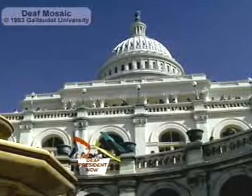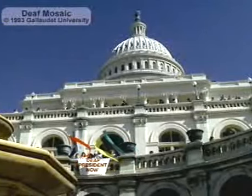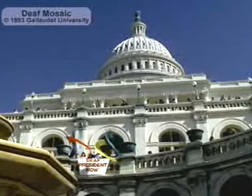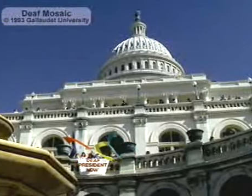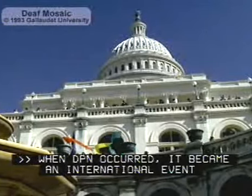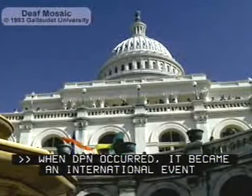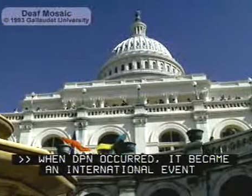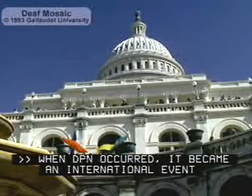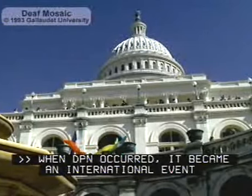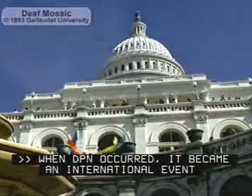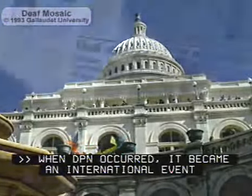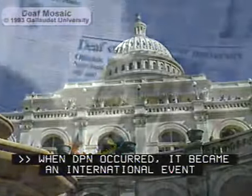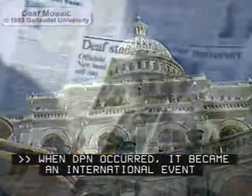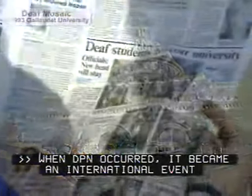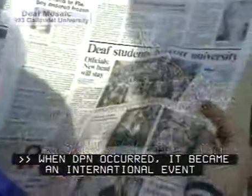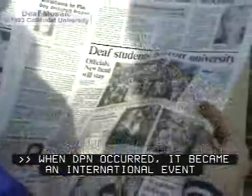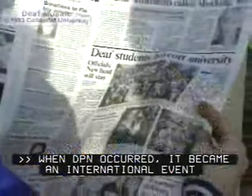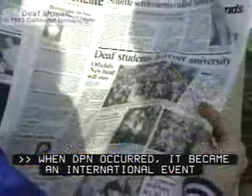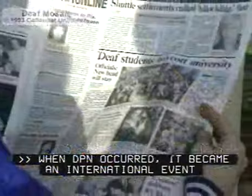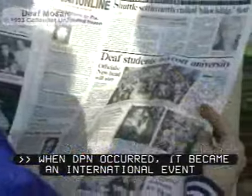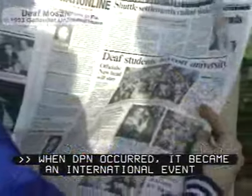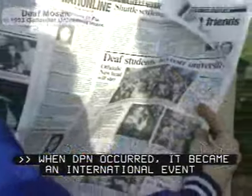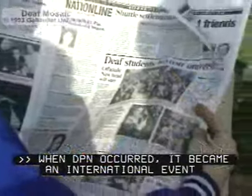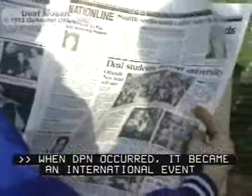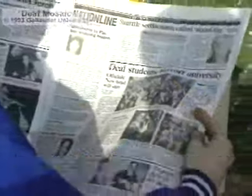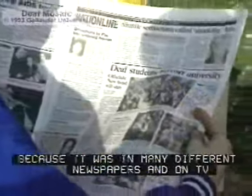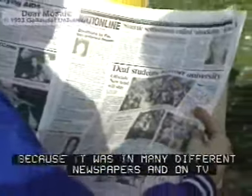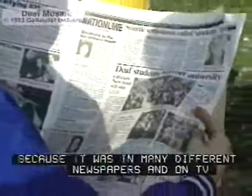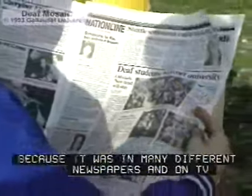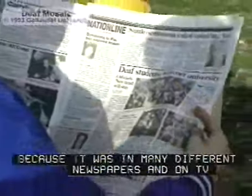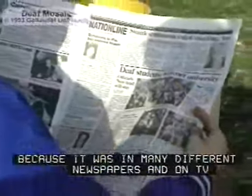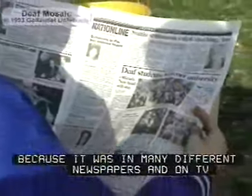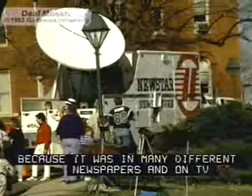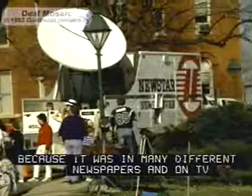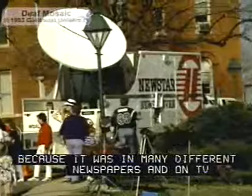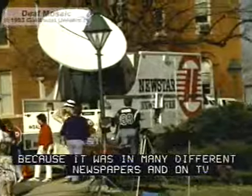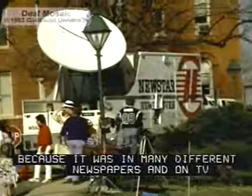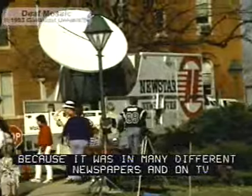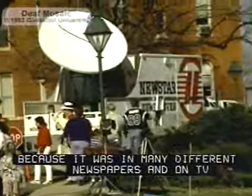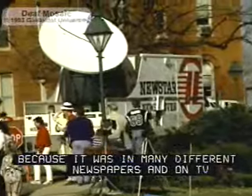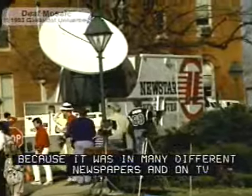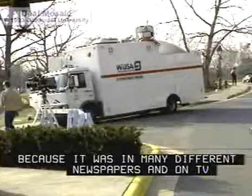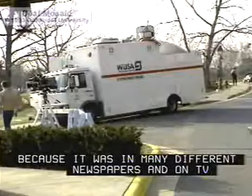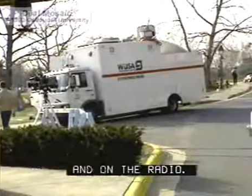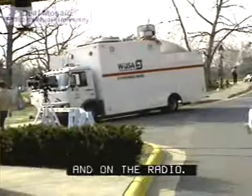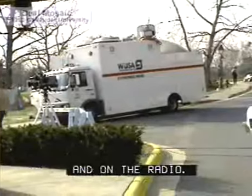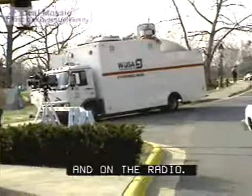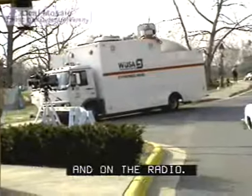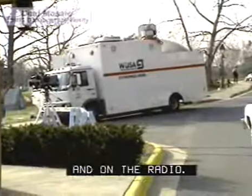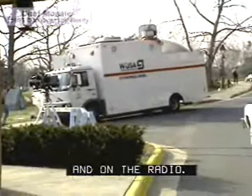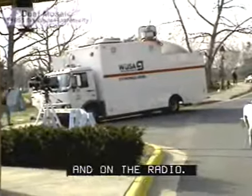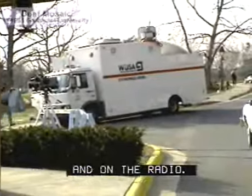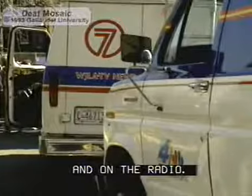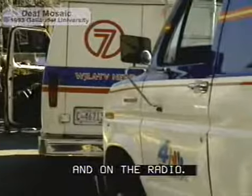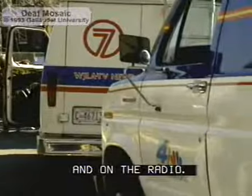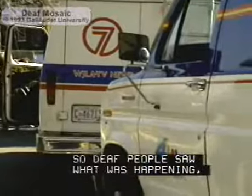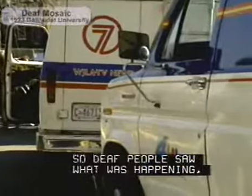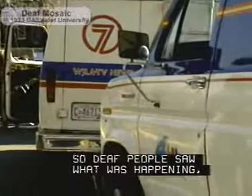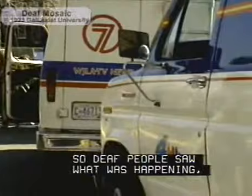When DPN occurred, it became an international event because it was in many different newspapers and on TV and on the radio. So deaf people saw